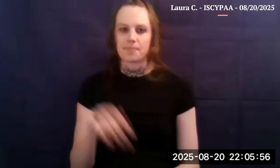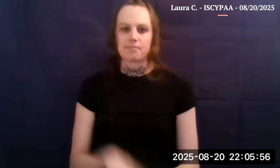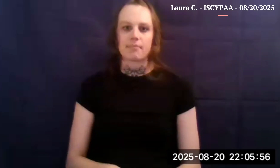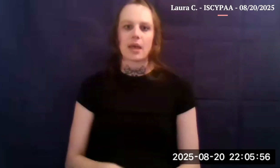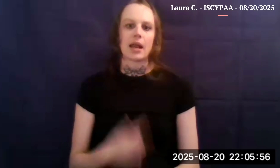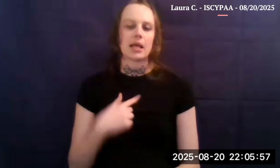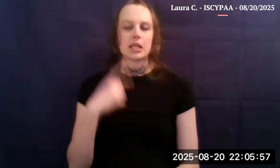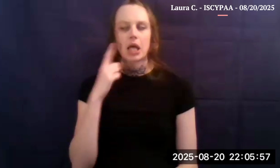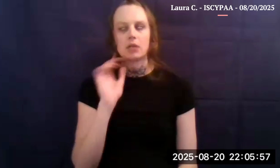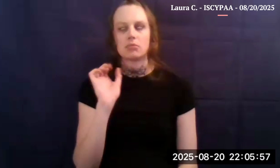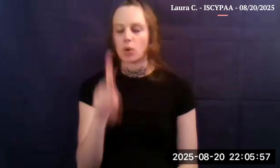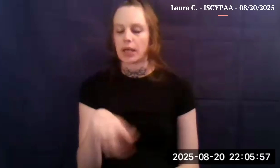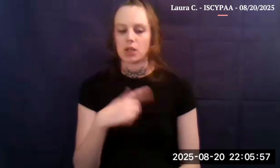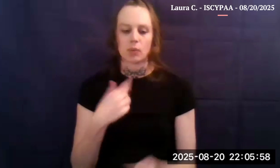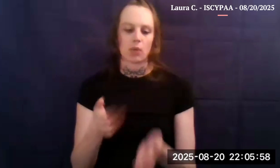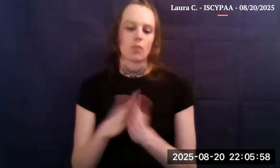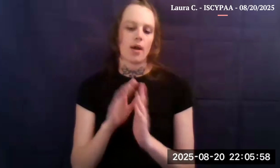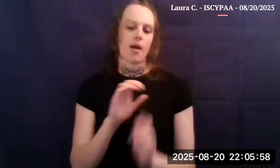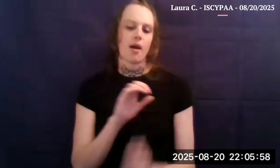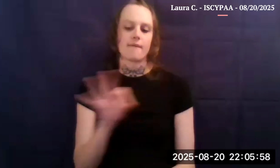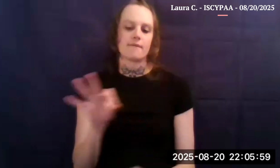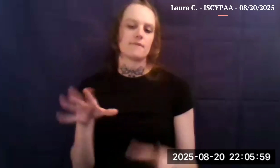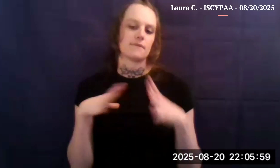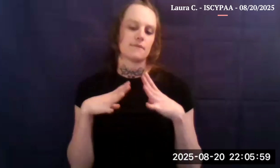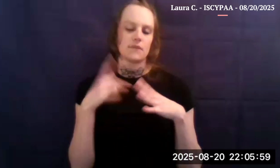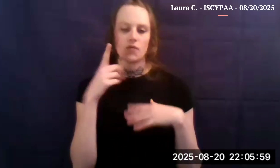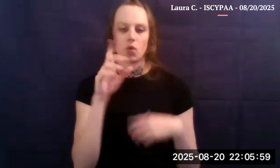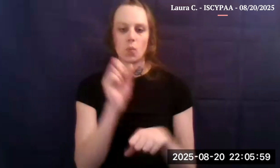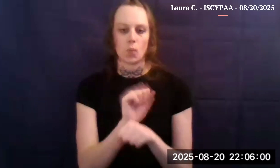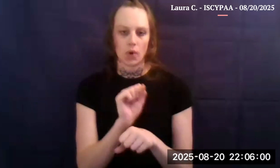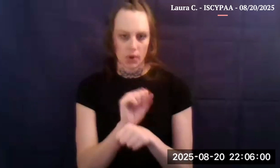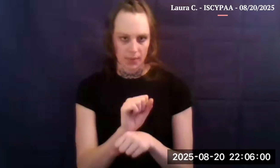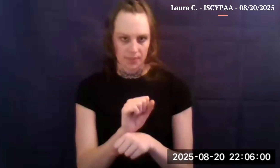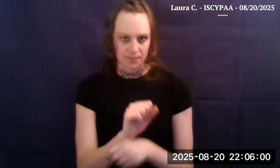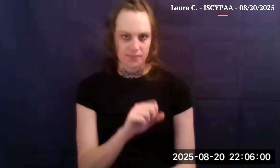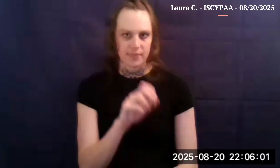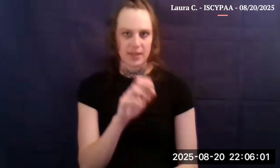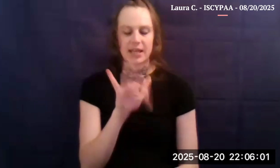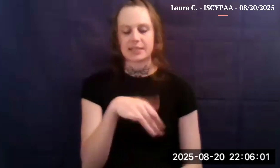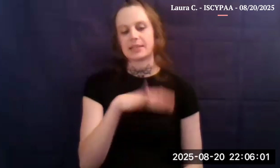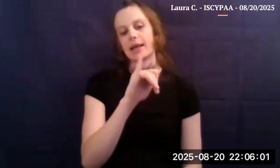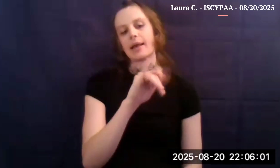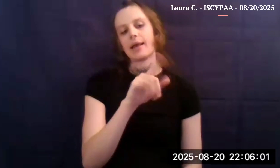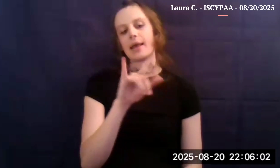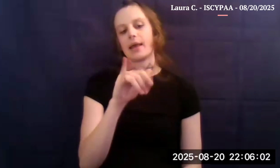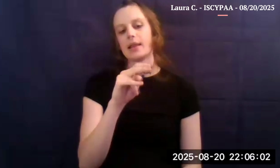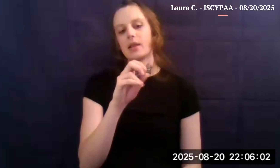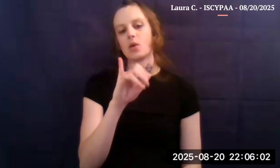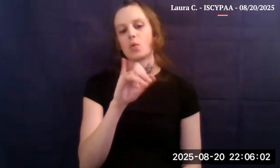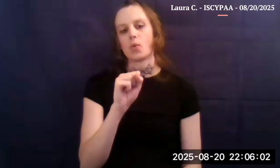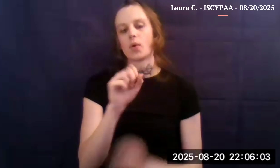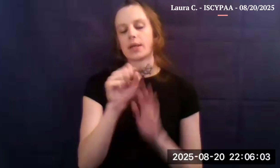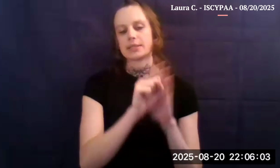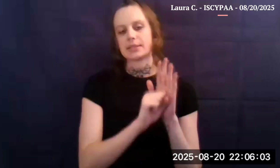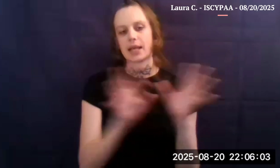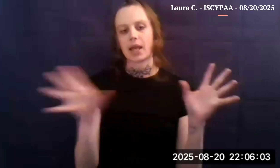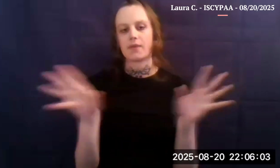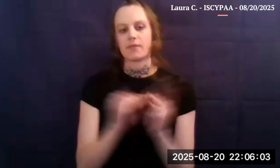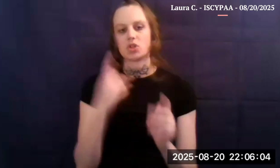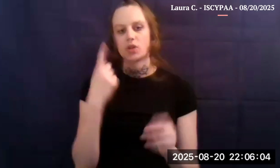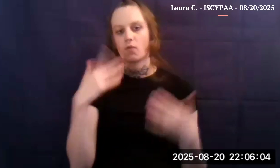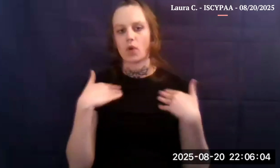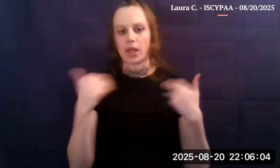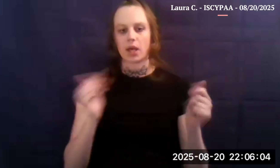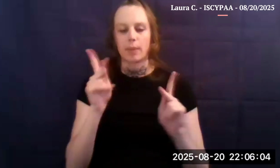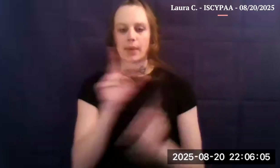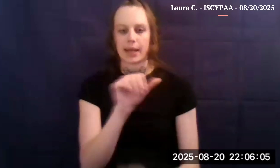So I asked off for work, and it was ISCYPAA, it's the Illinois State Convention for Young People in AA. And like